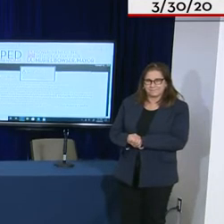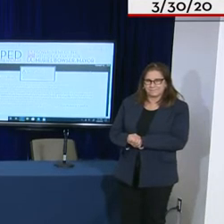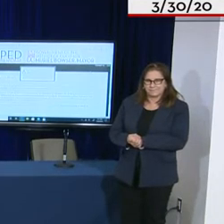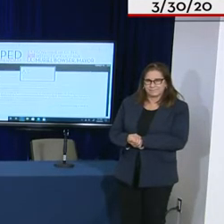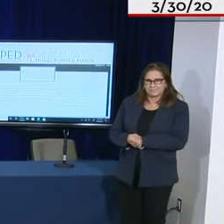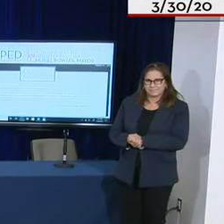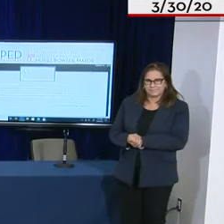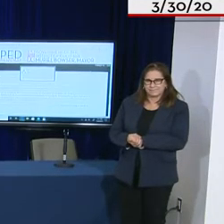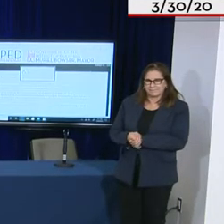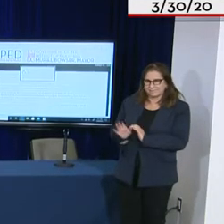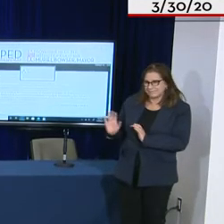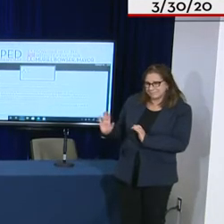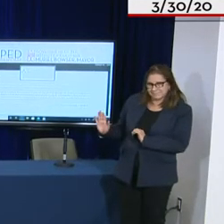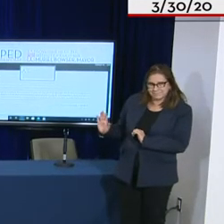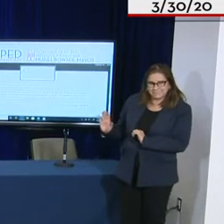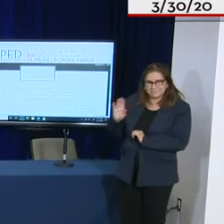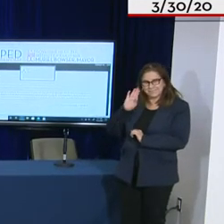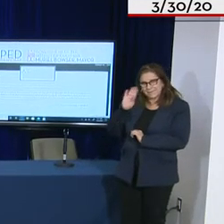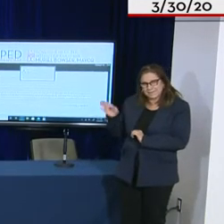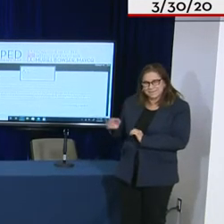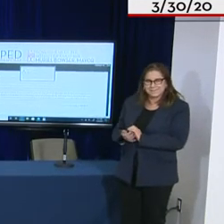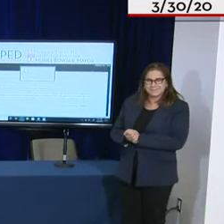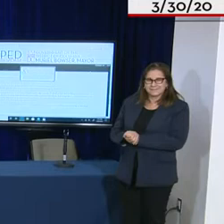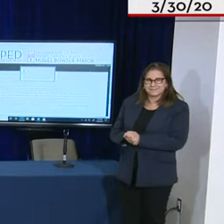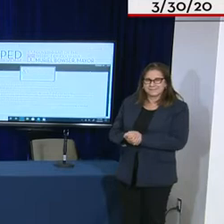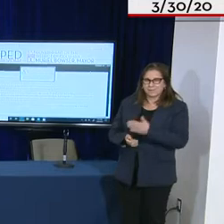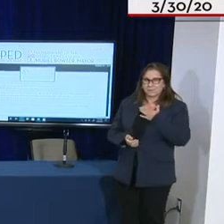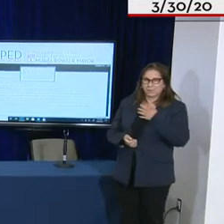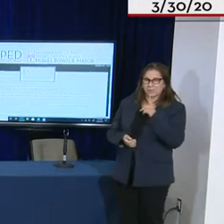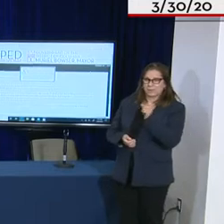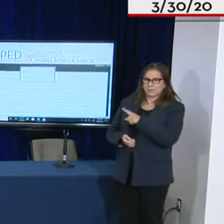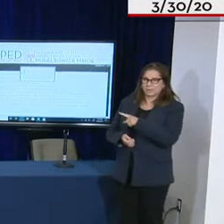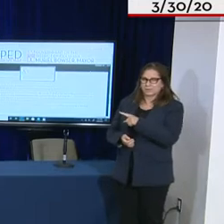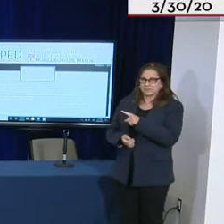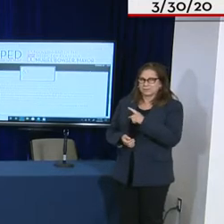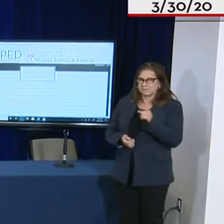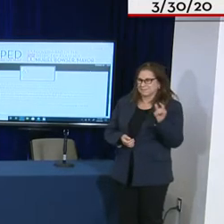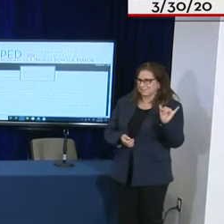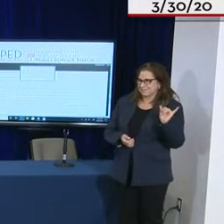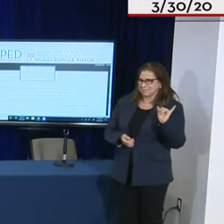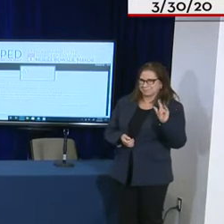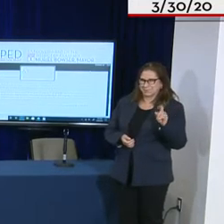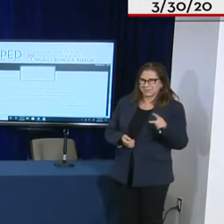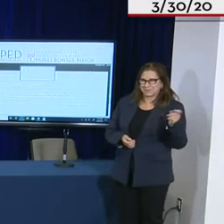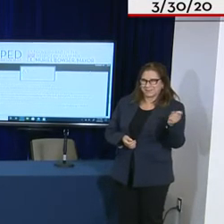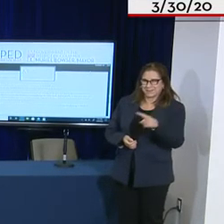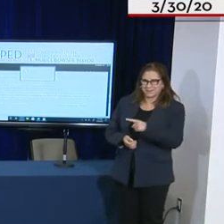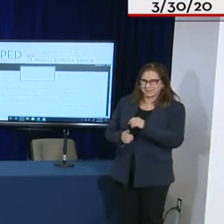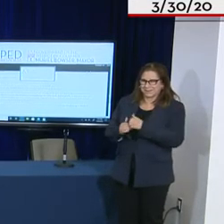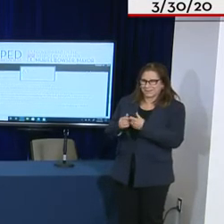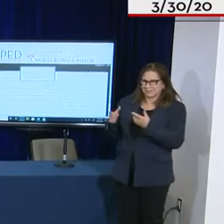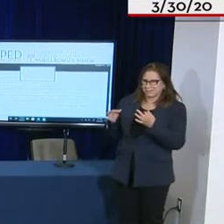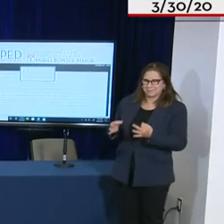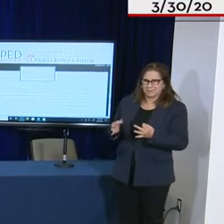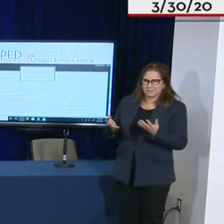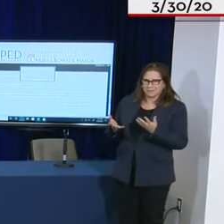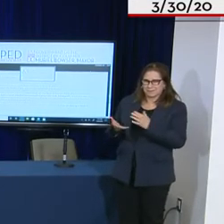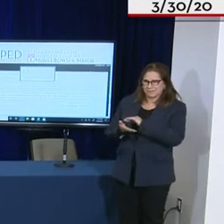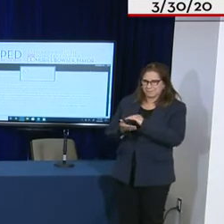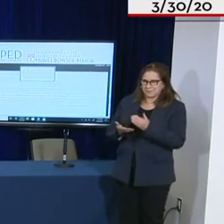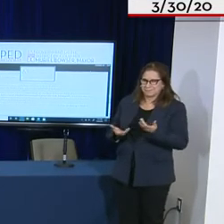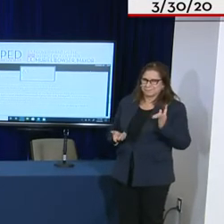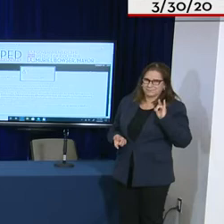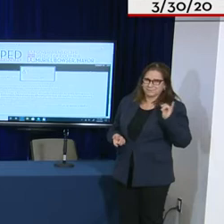Hi, folks. It sounds like my question might have just been asked, but my question is how grant-making decisions will be made. I asked